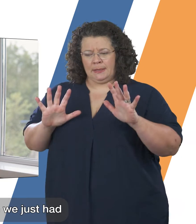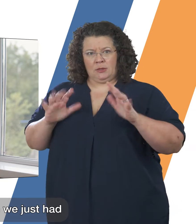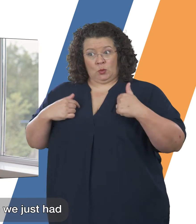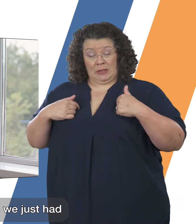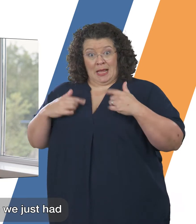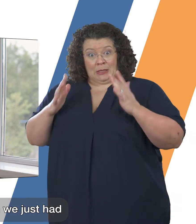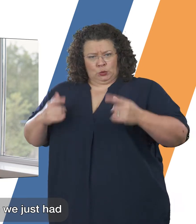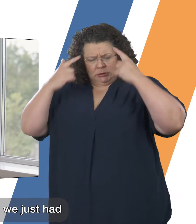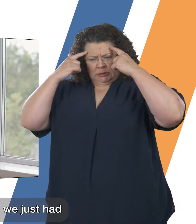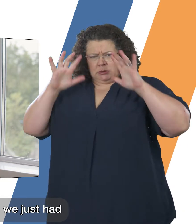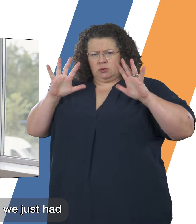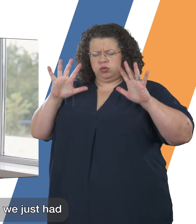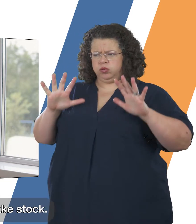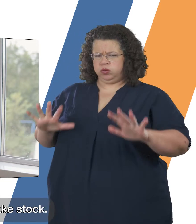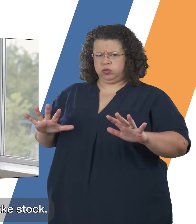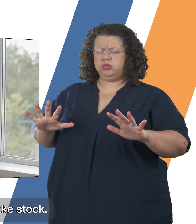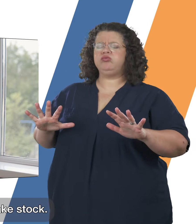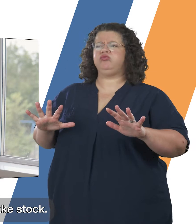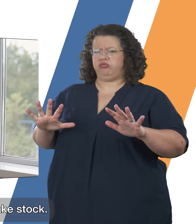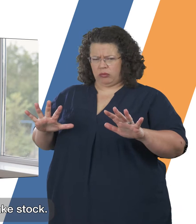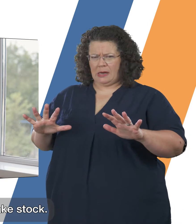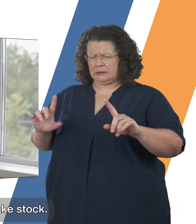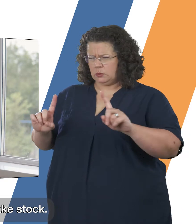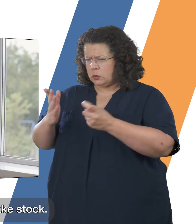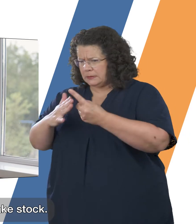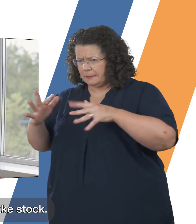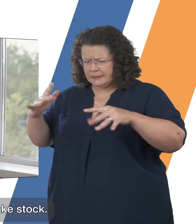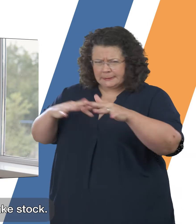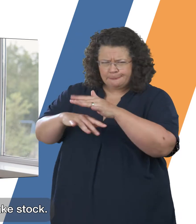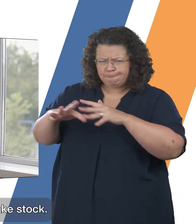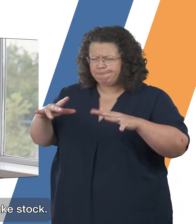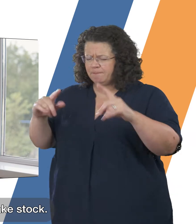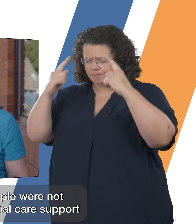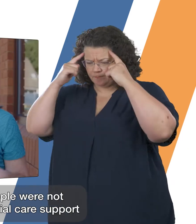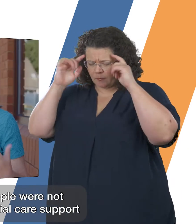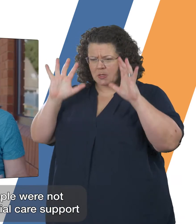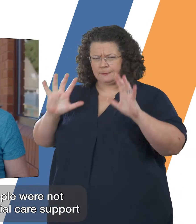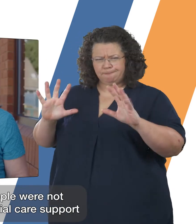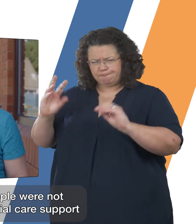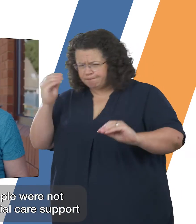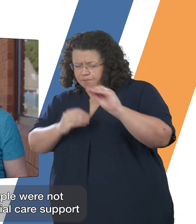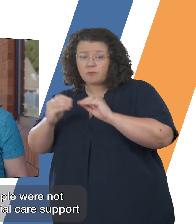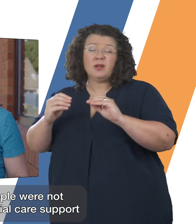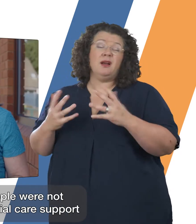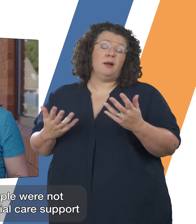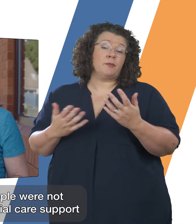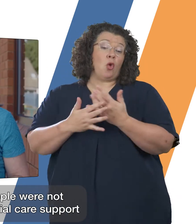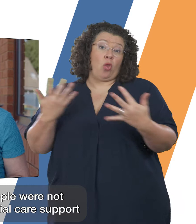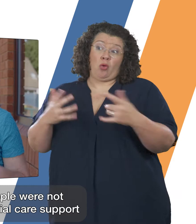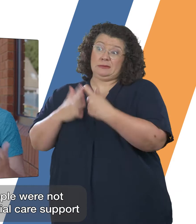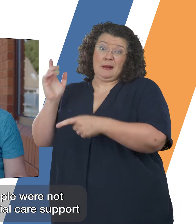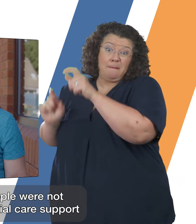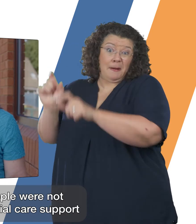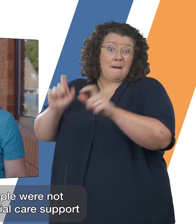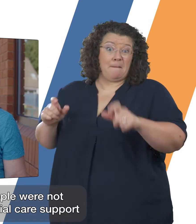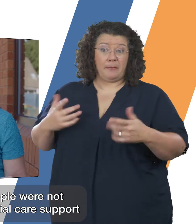was a time when we just had to completely take stock. Many disabled people were not